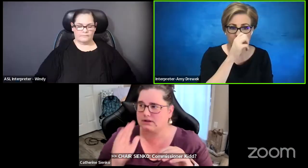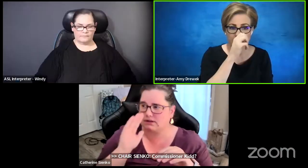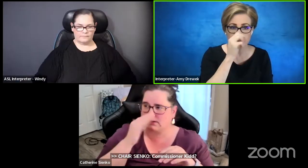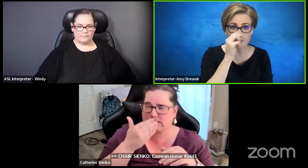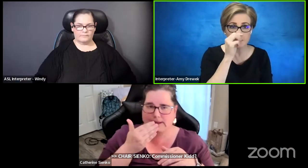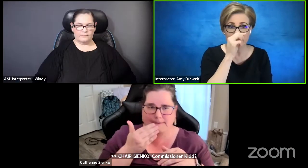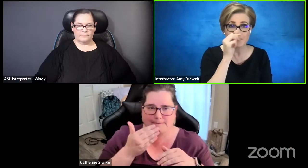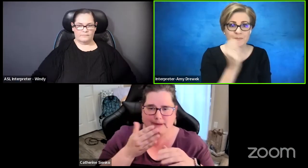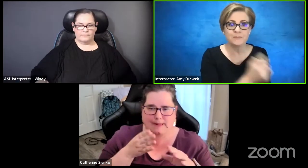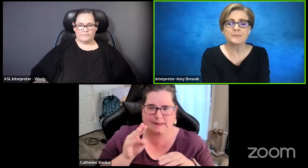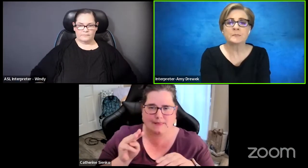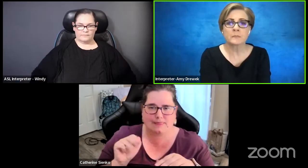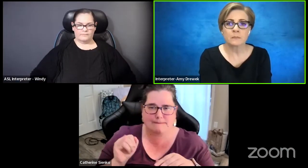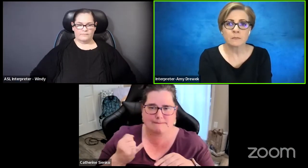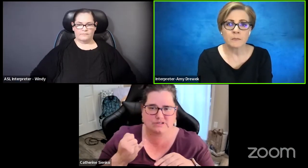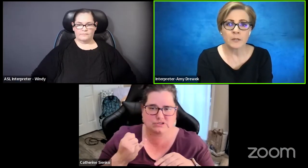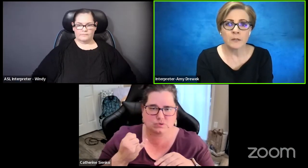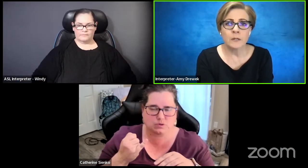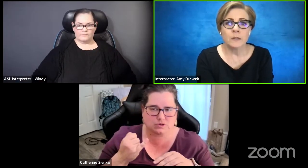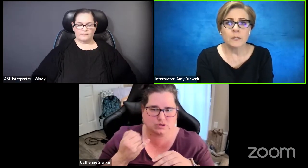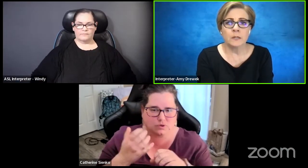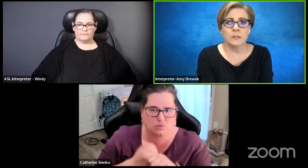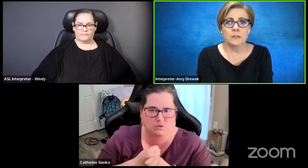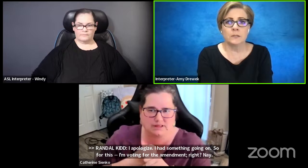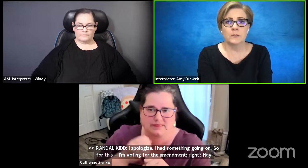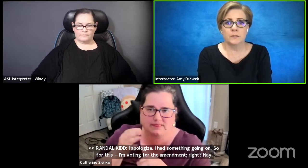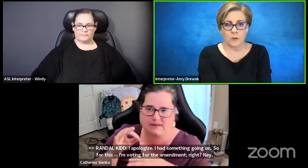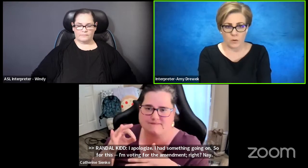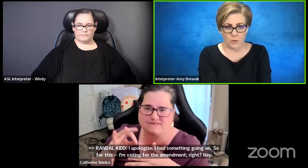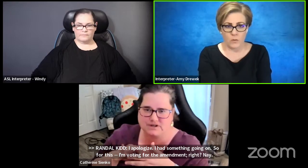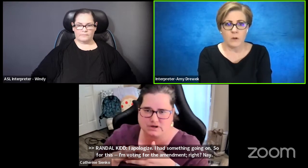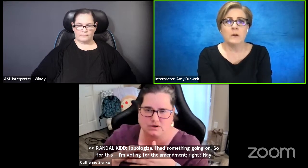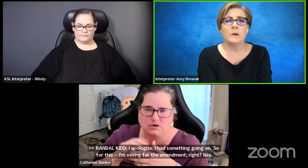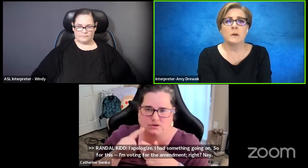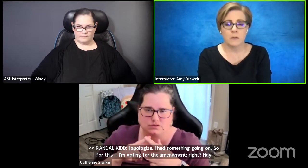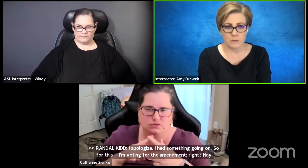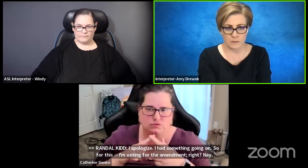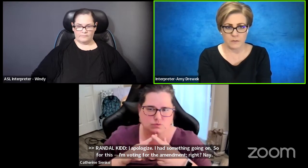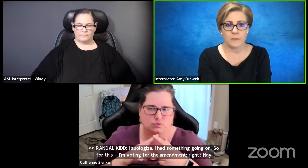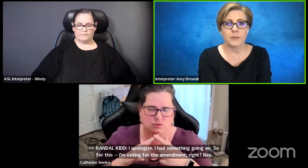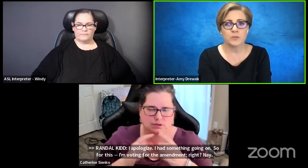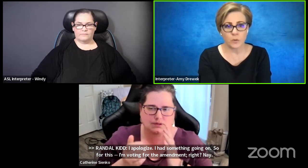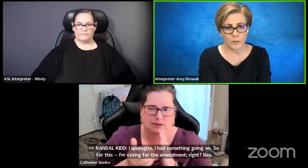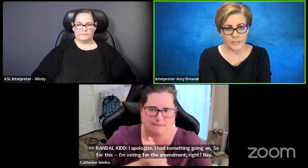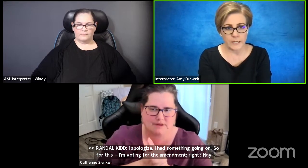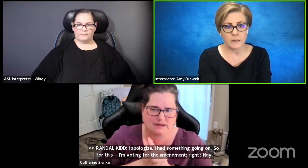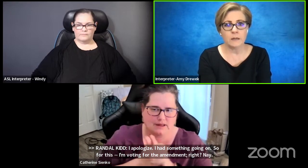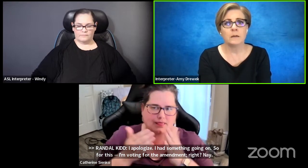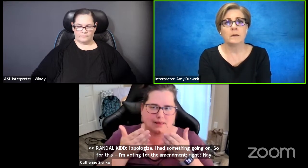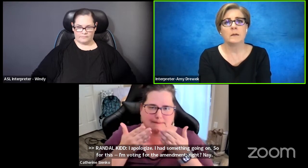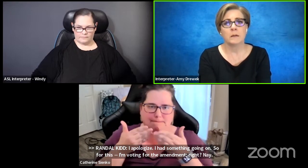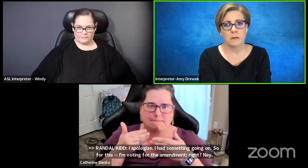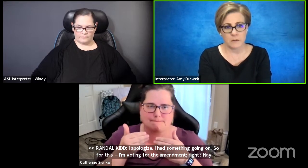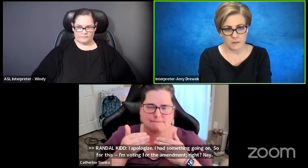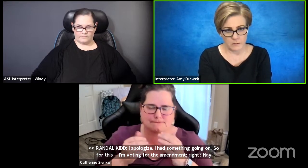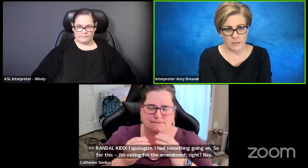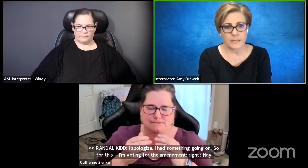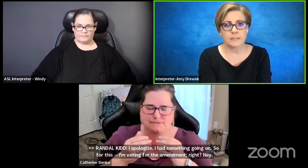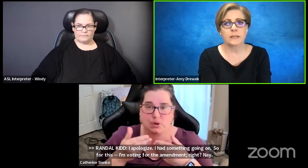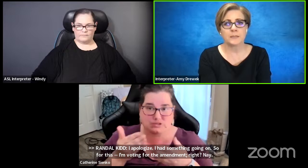Thank you. So The